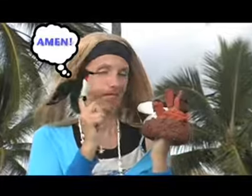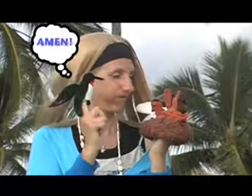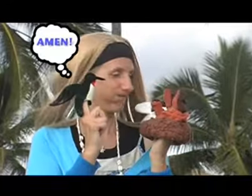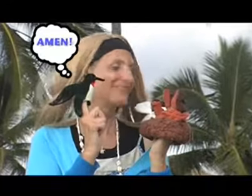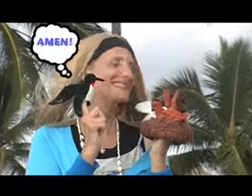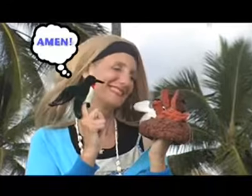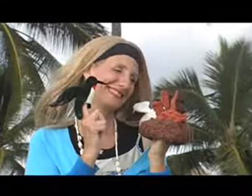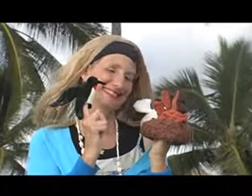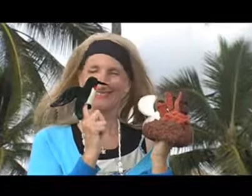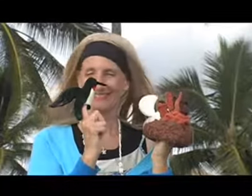Amen.